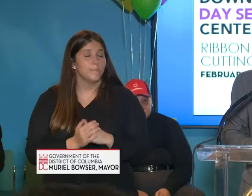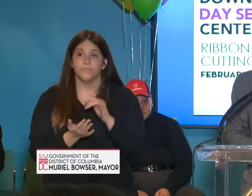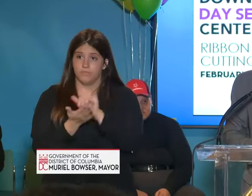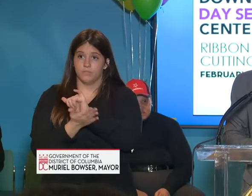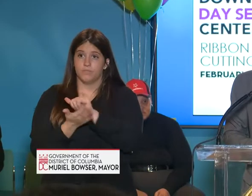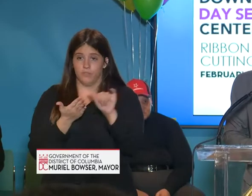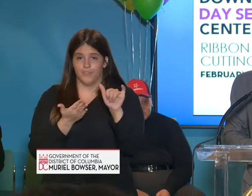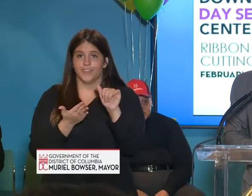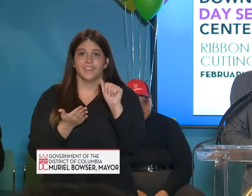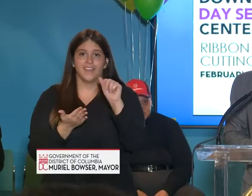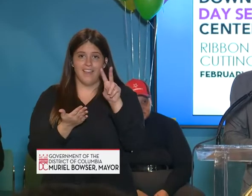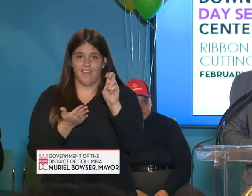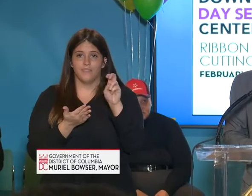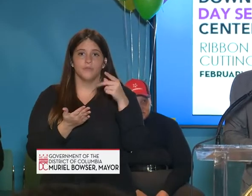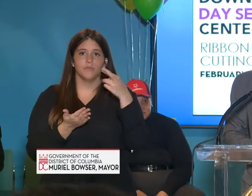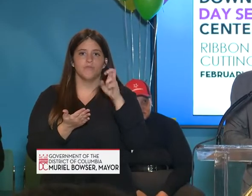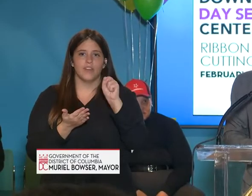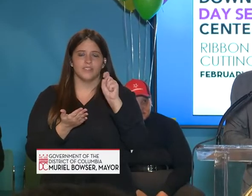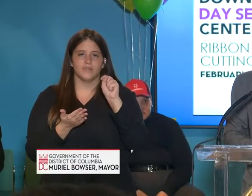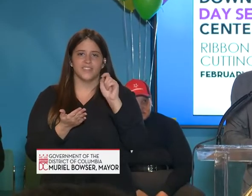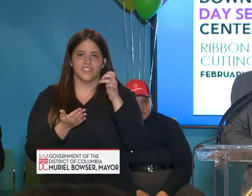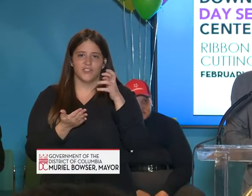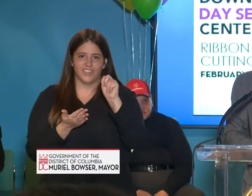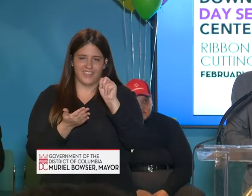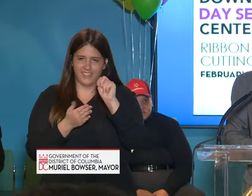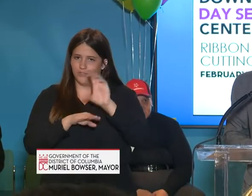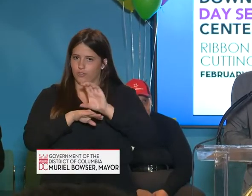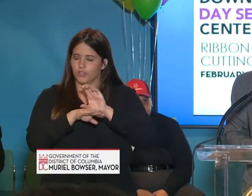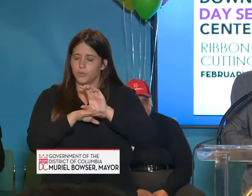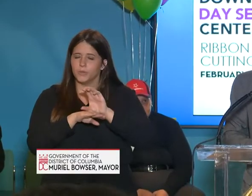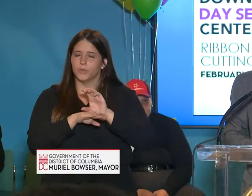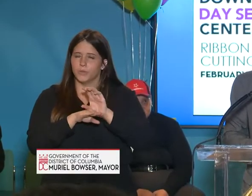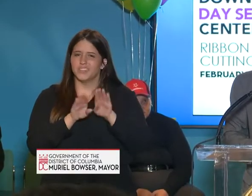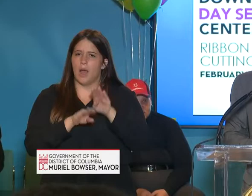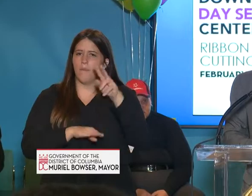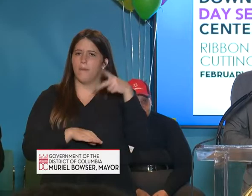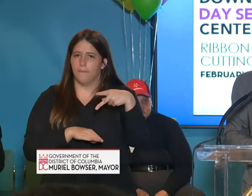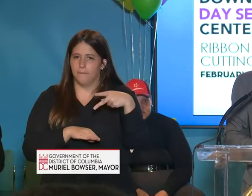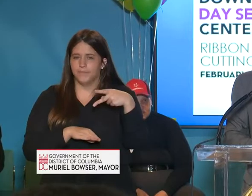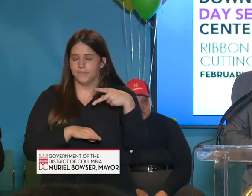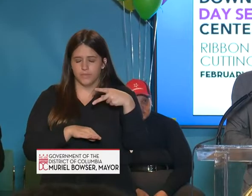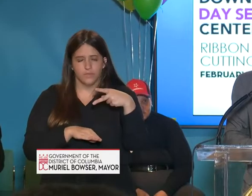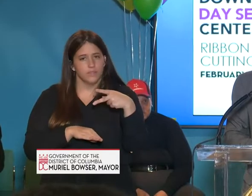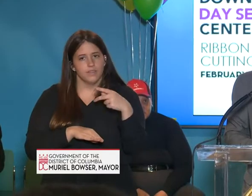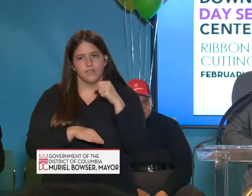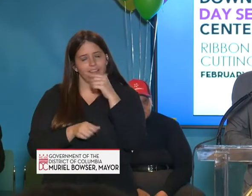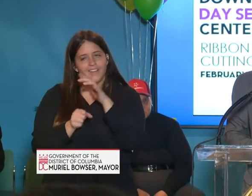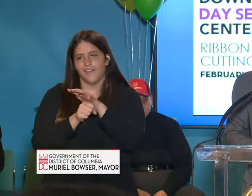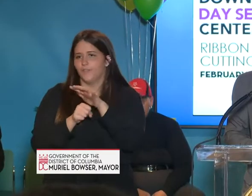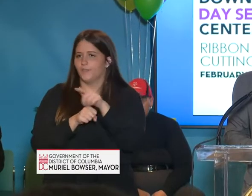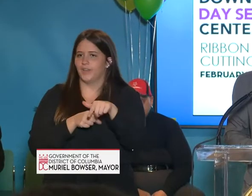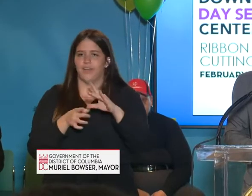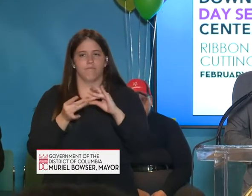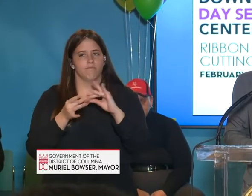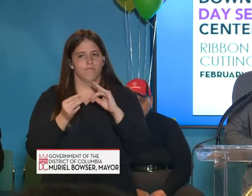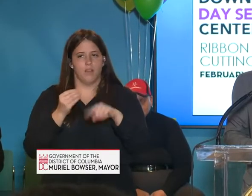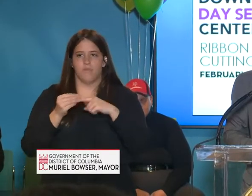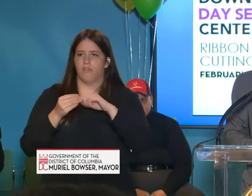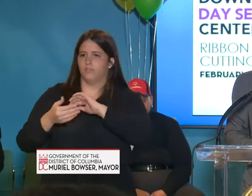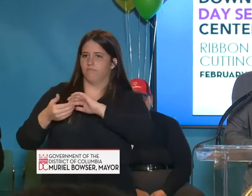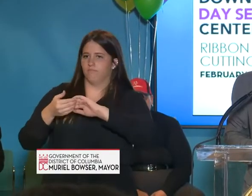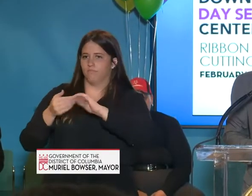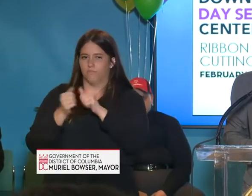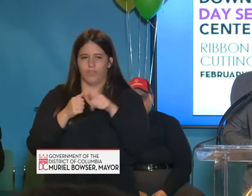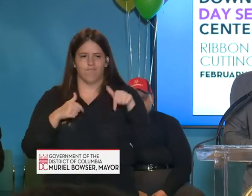New York Avenue Presbyterian Church stepped up to the plate in a big way. There's not enough that we can say about this partnership